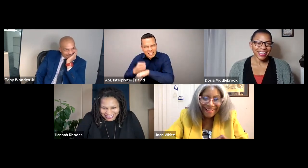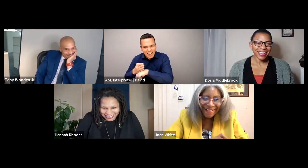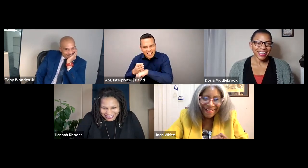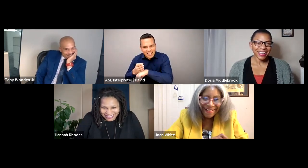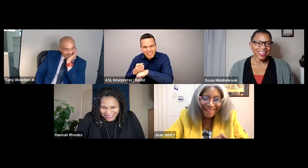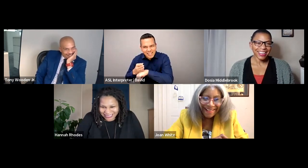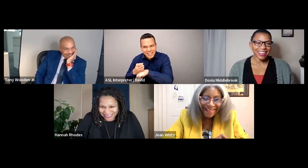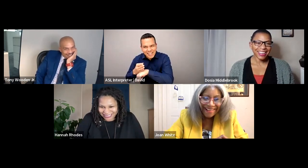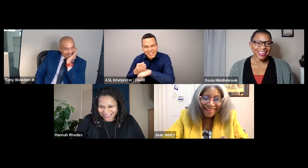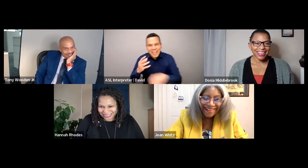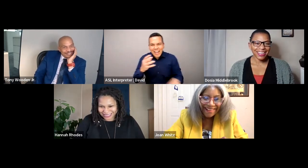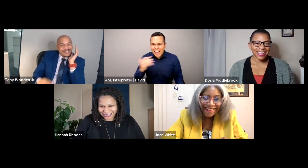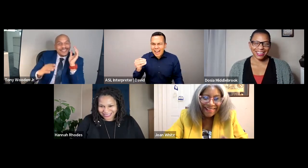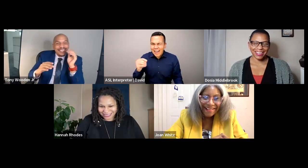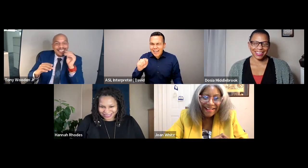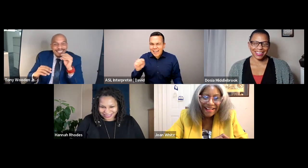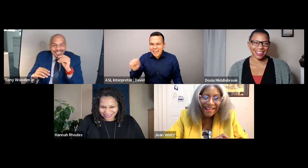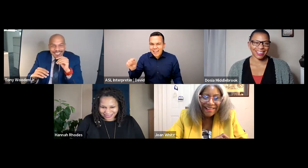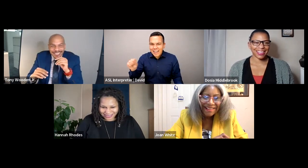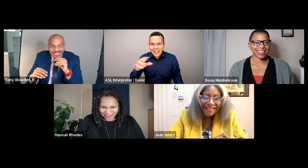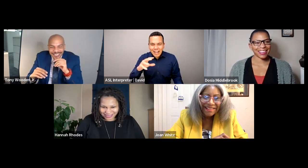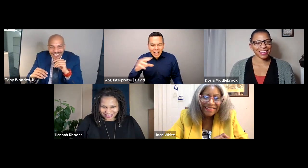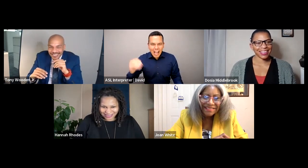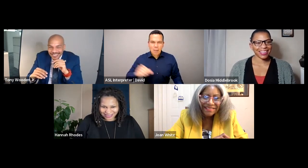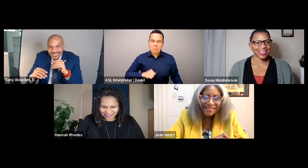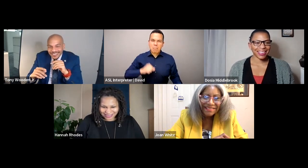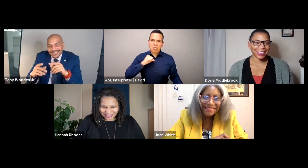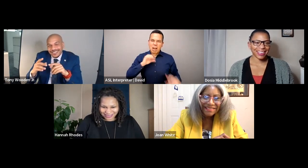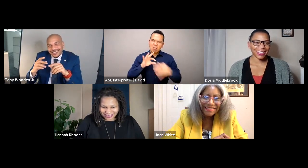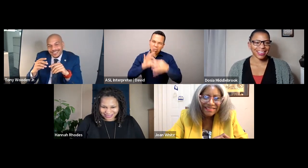to this family. And I'm proud that we belong to this family.